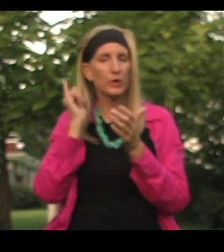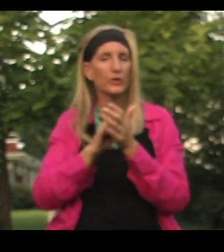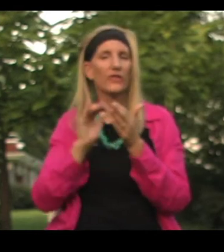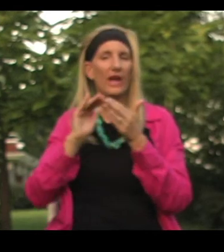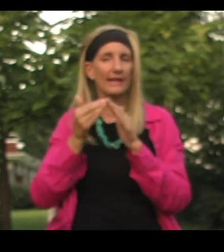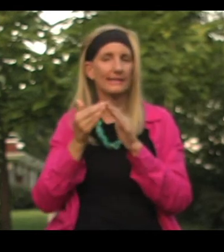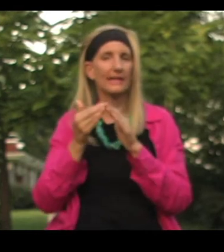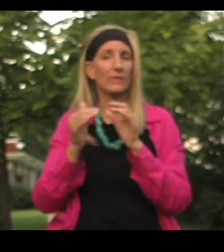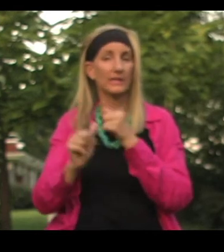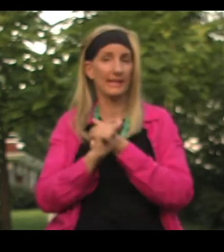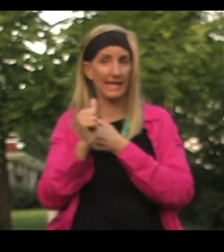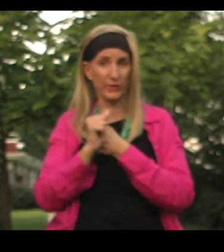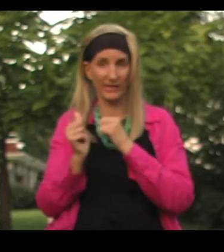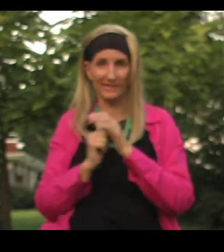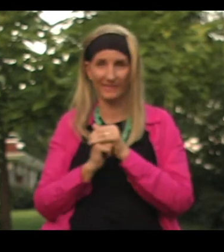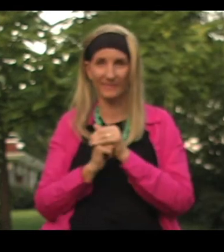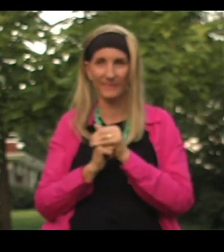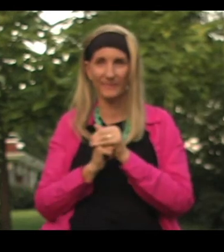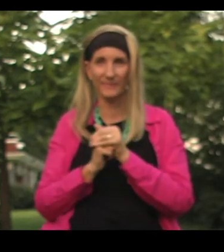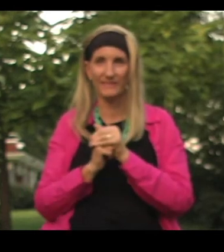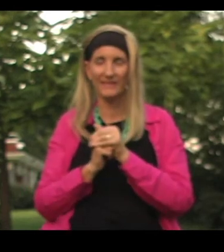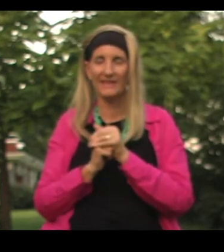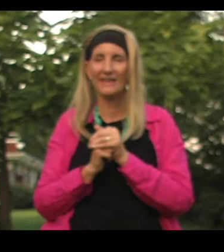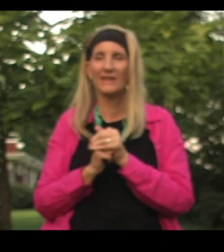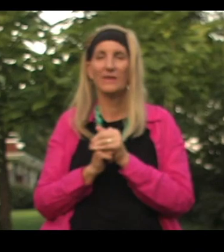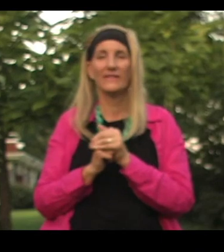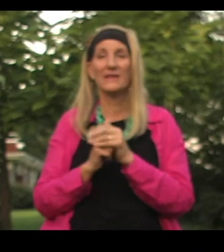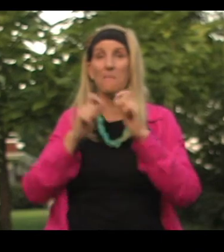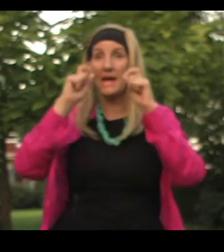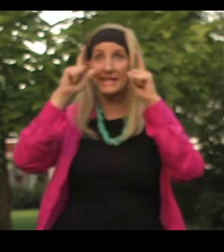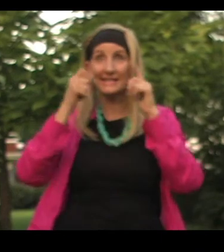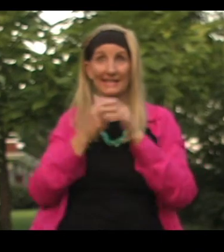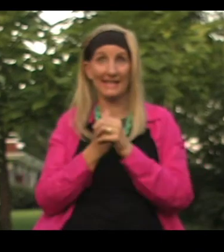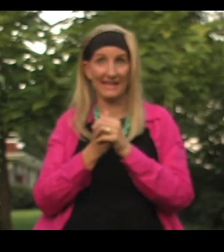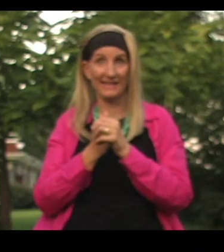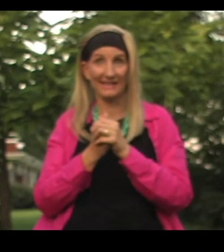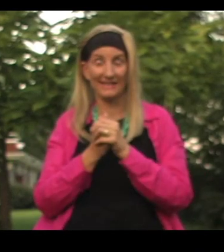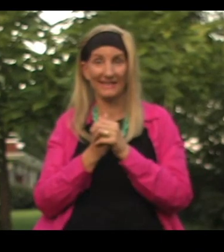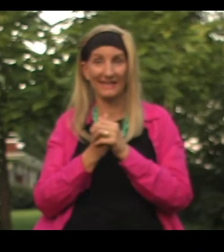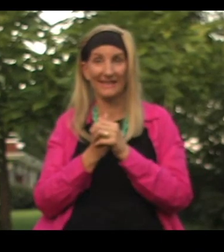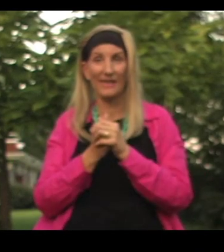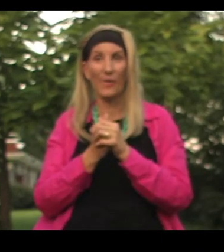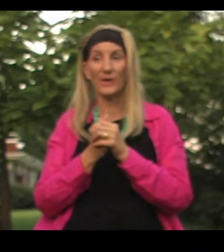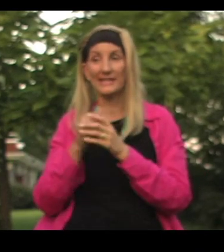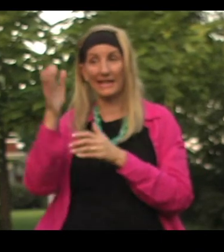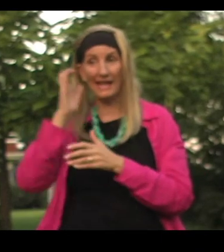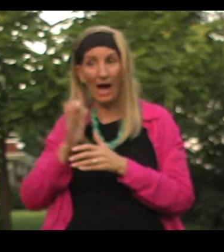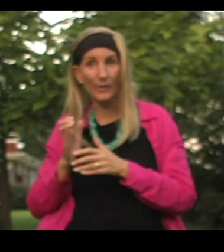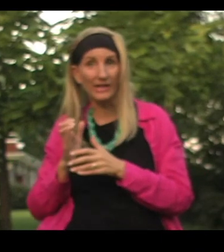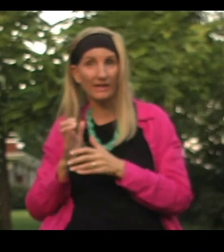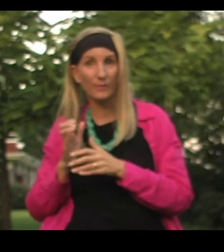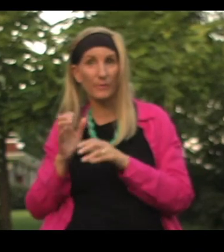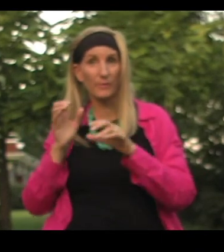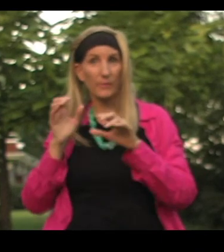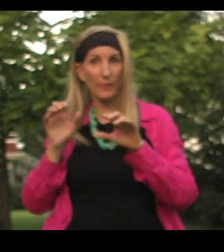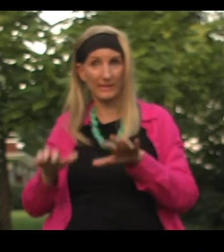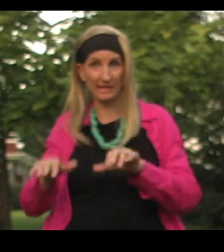that that city was dangerous. The amazing thing was that Cloudy was